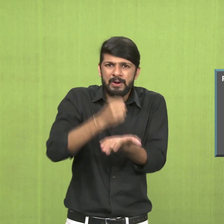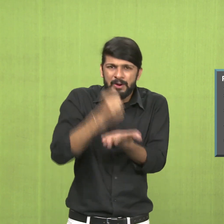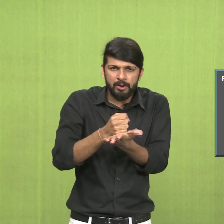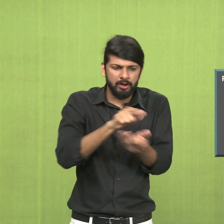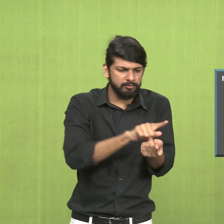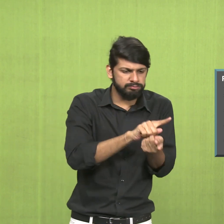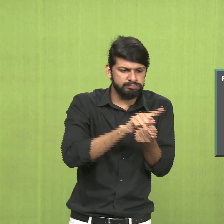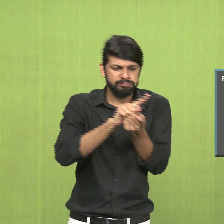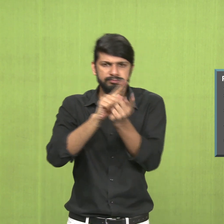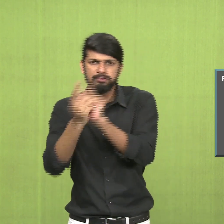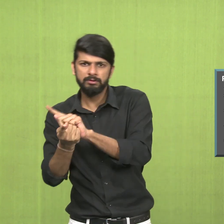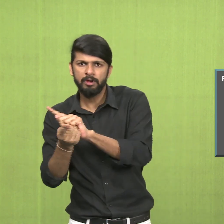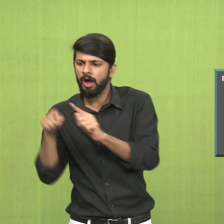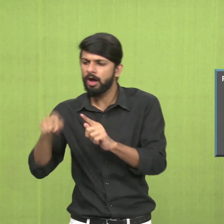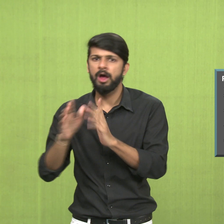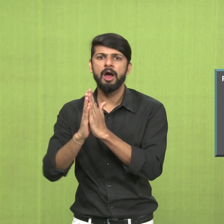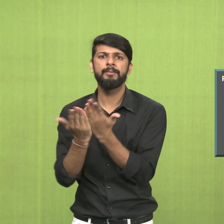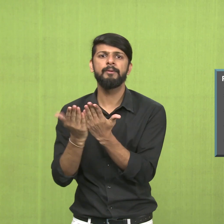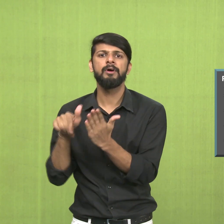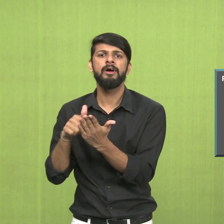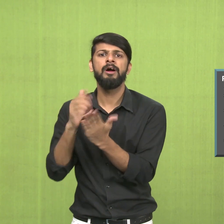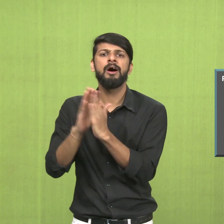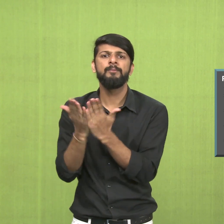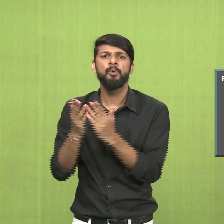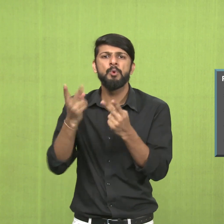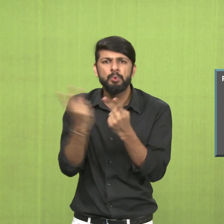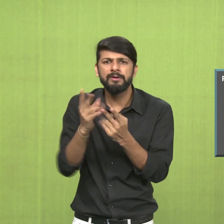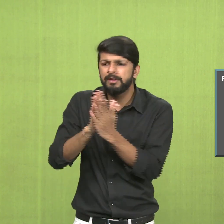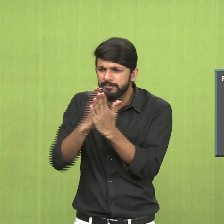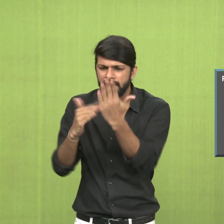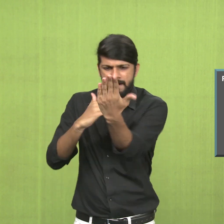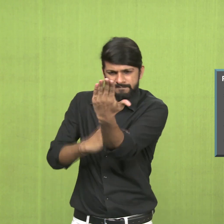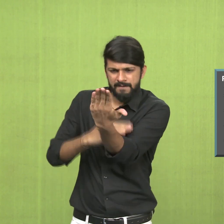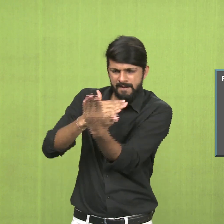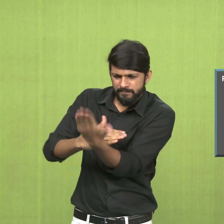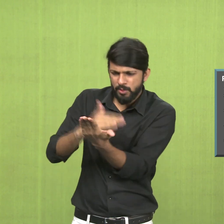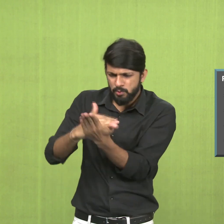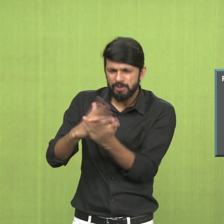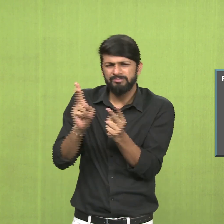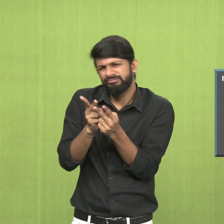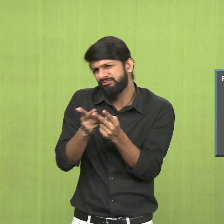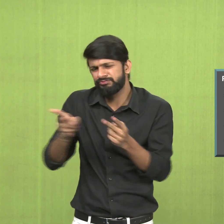was further developed into what is known as printing of books